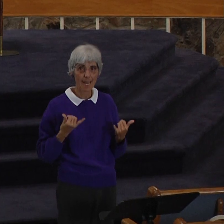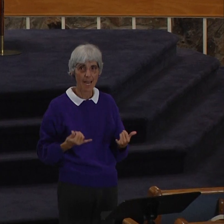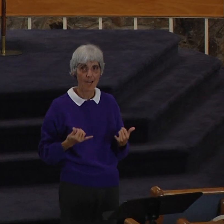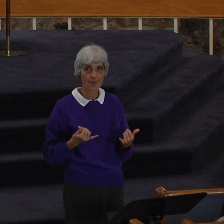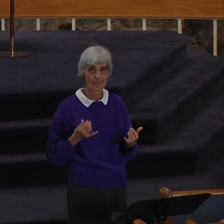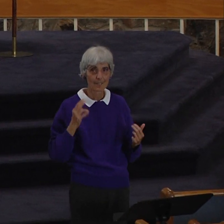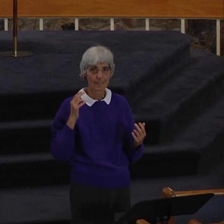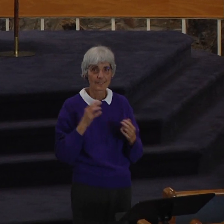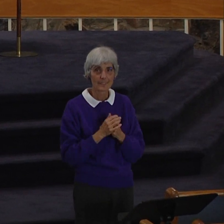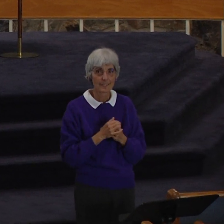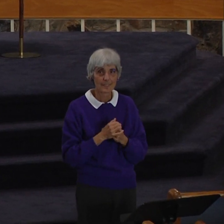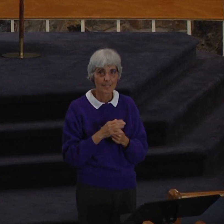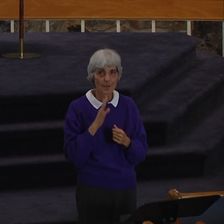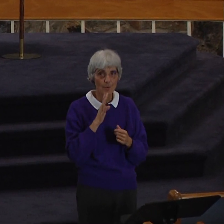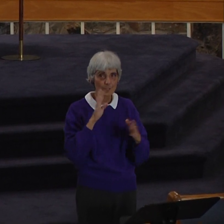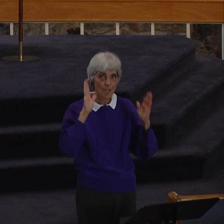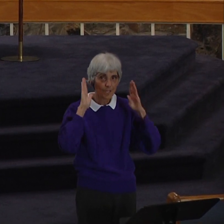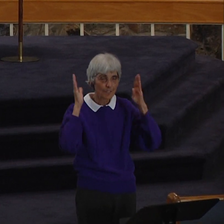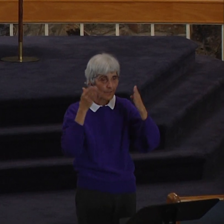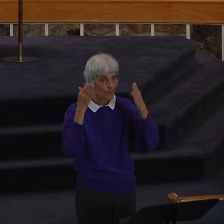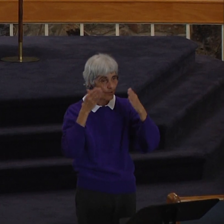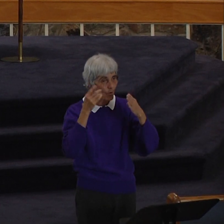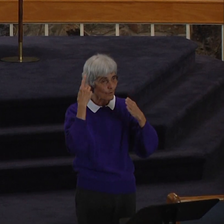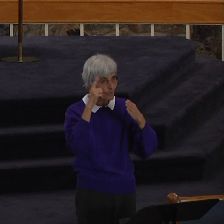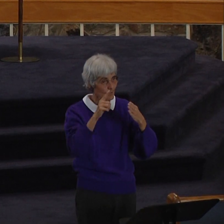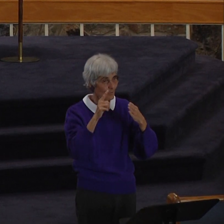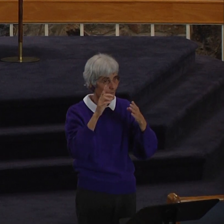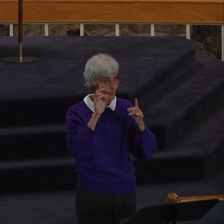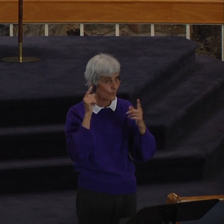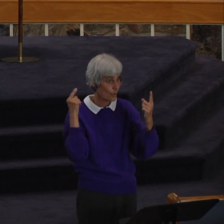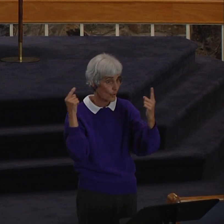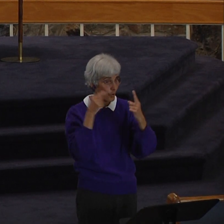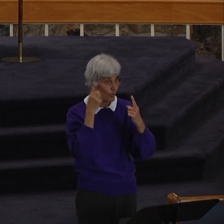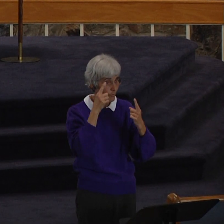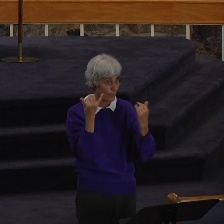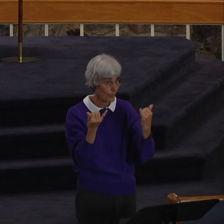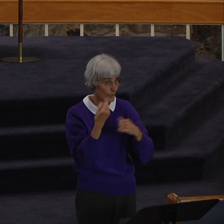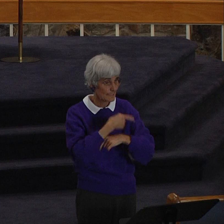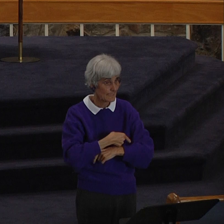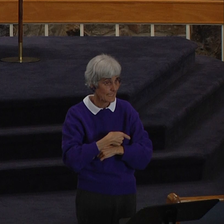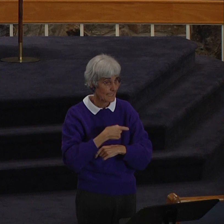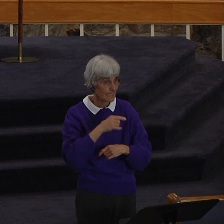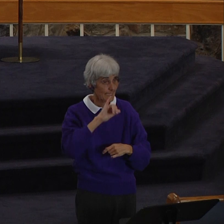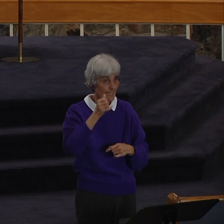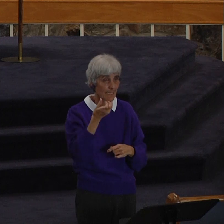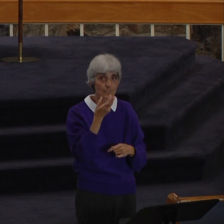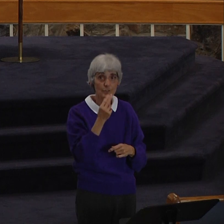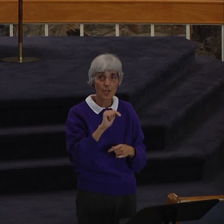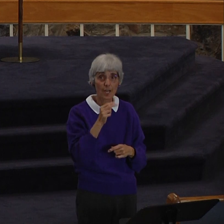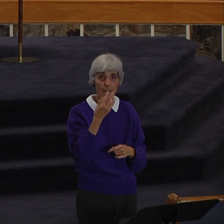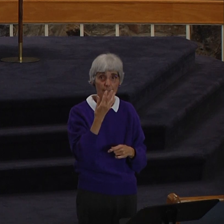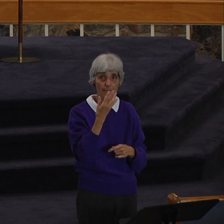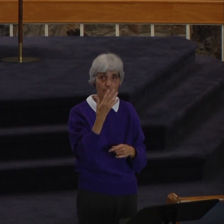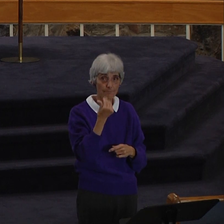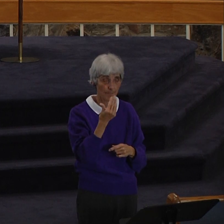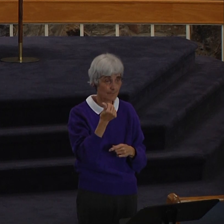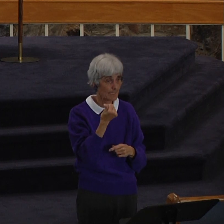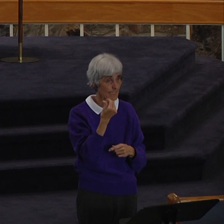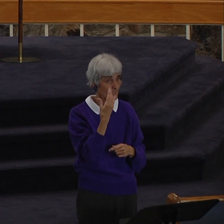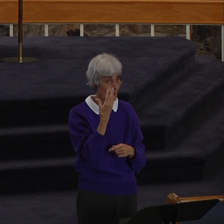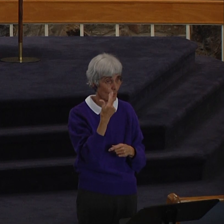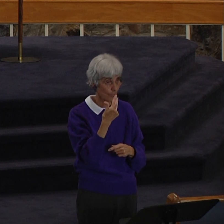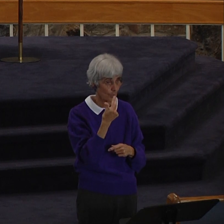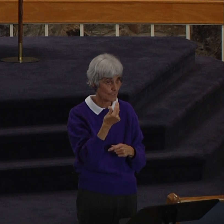sermon series. The focus for the message today is John 15:13.